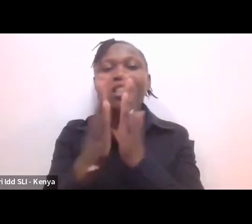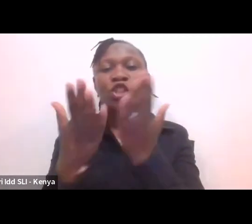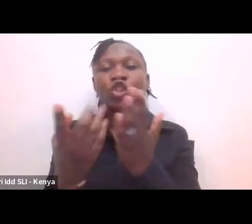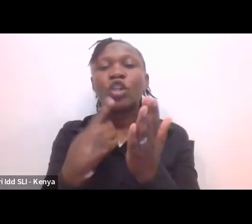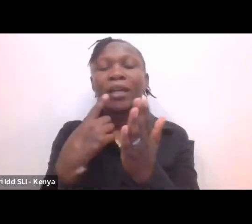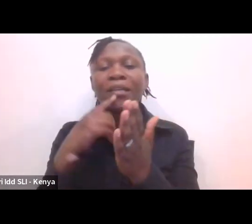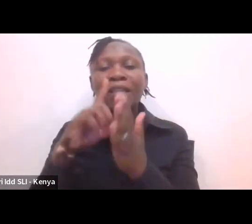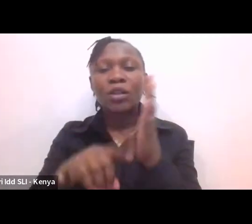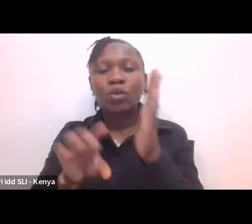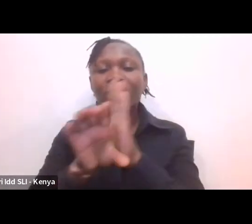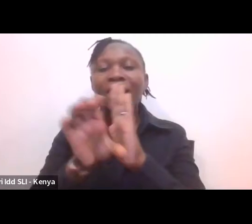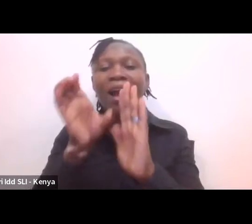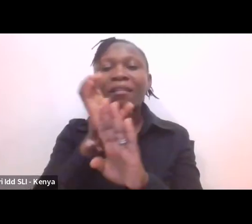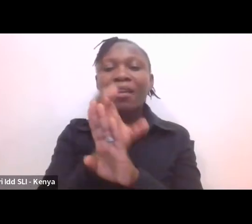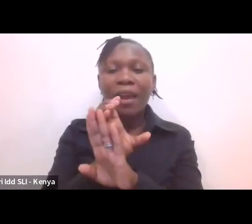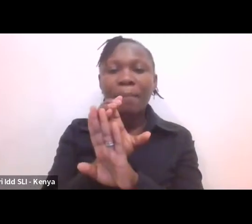study.